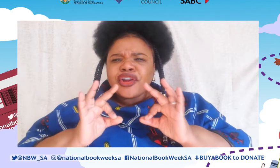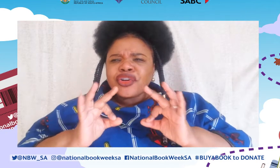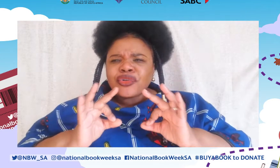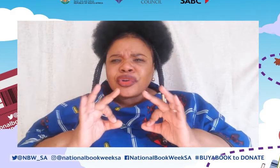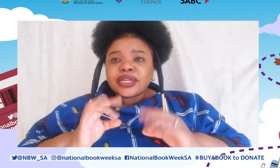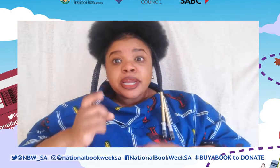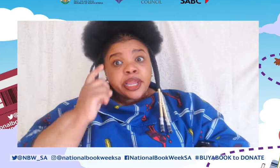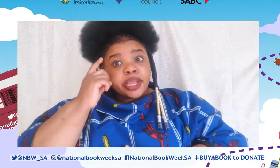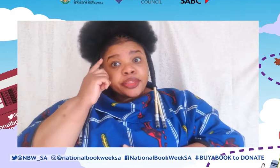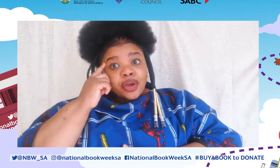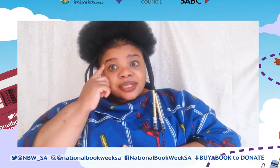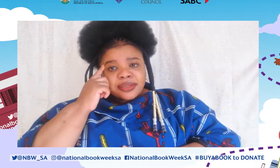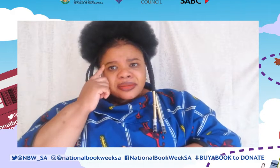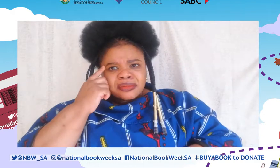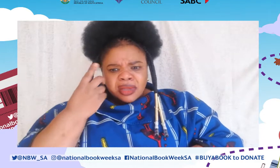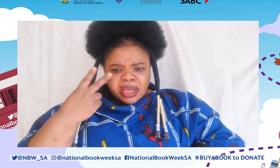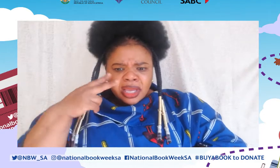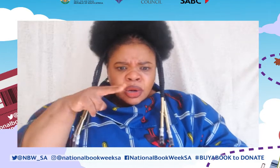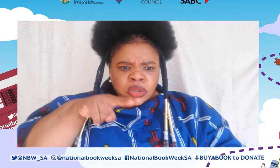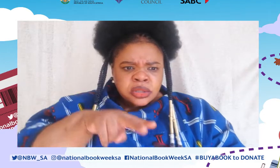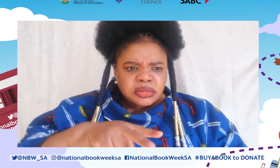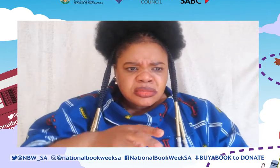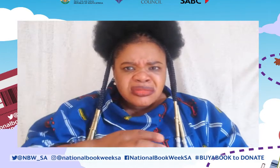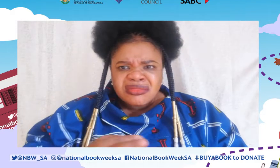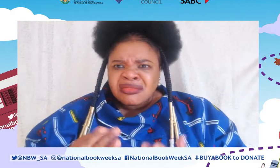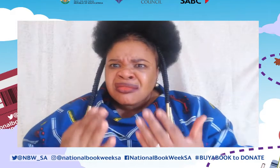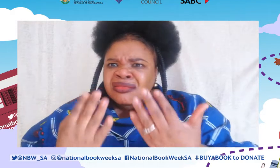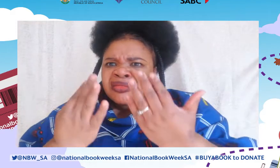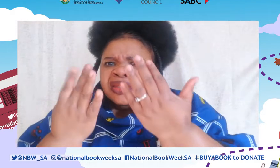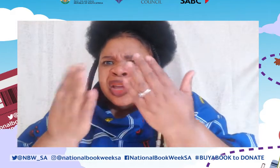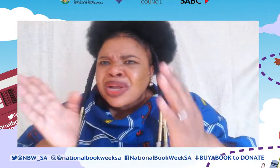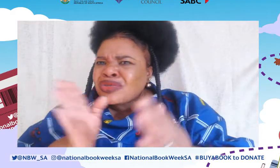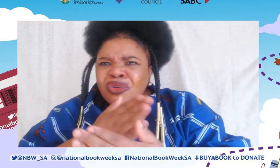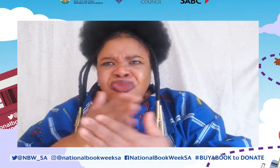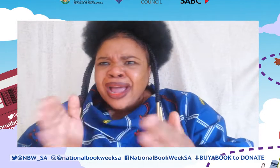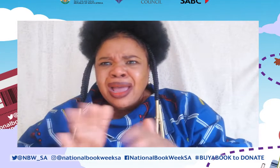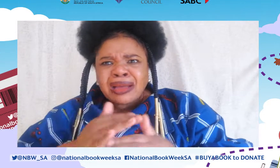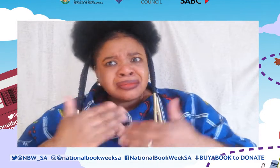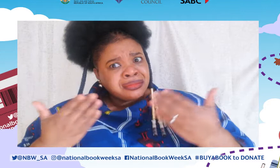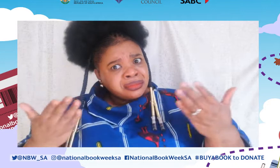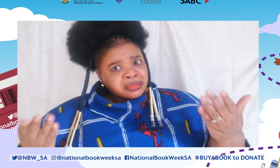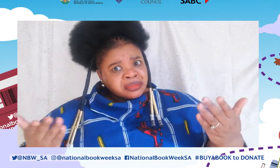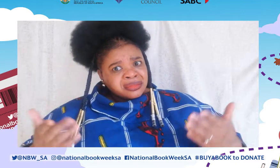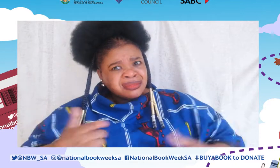Very, very good. He thought. He looked. There was no fire.